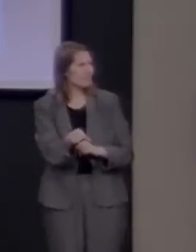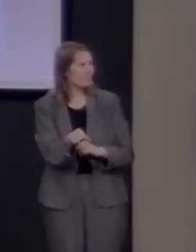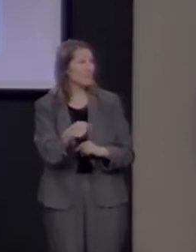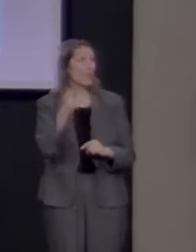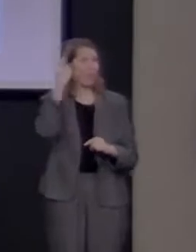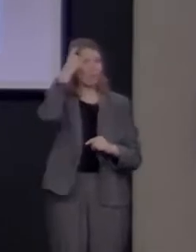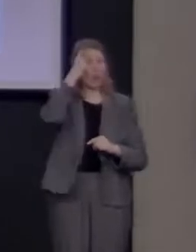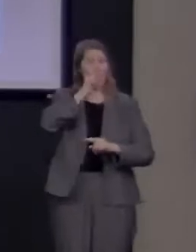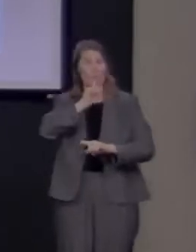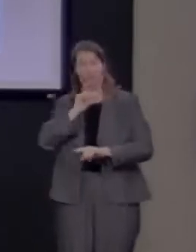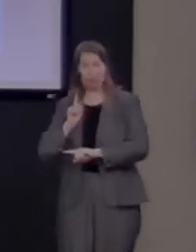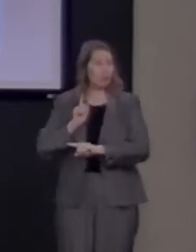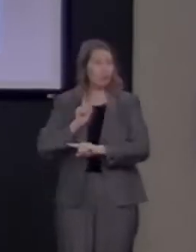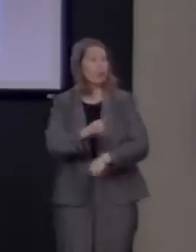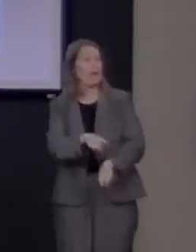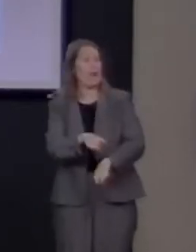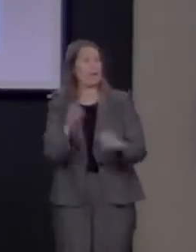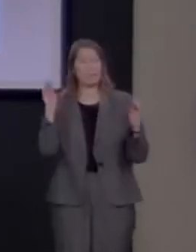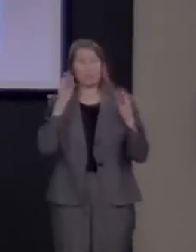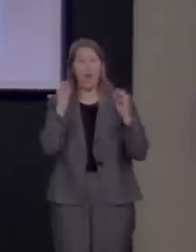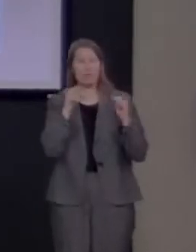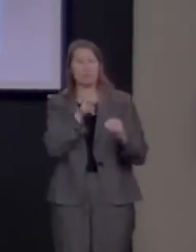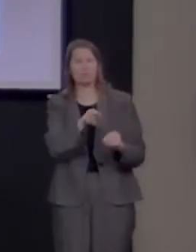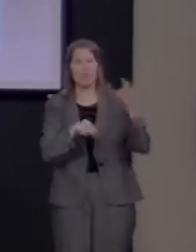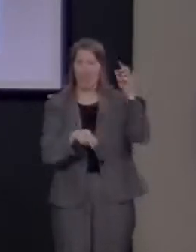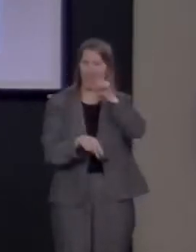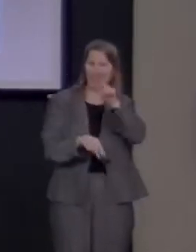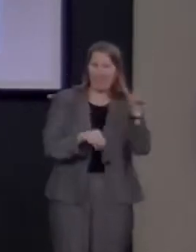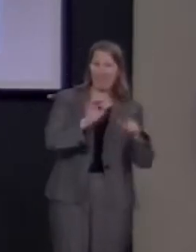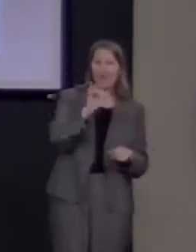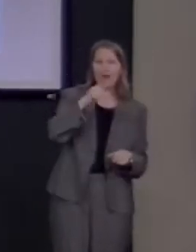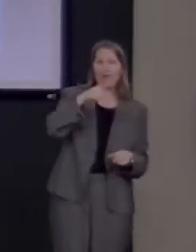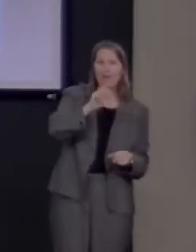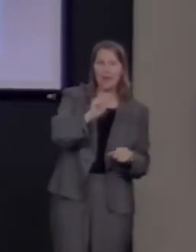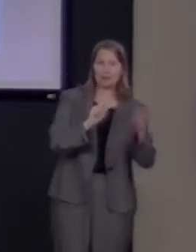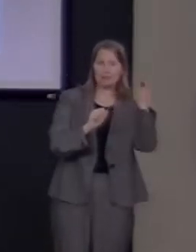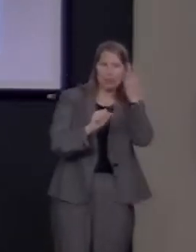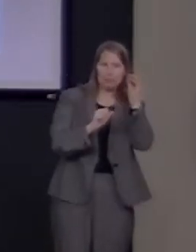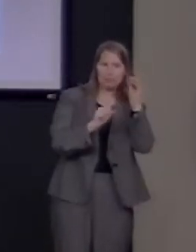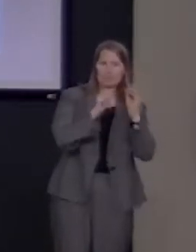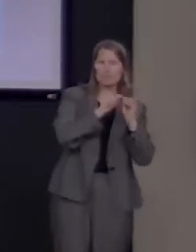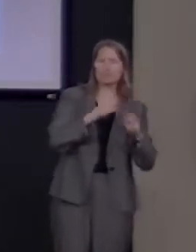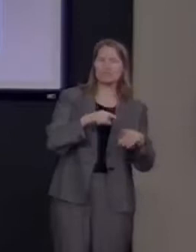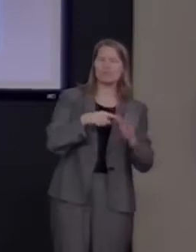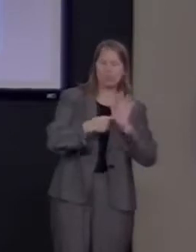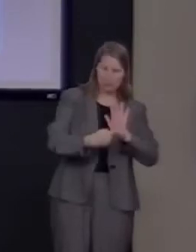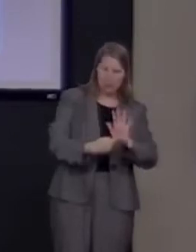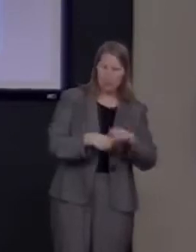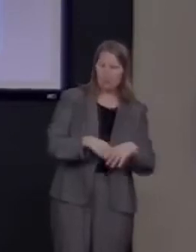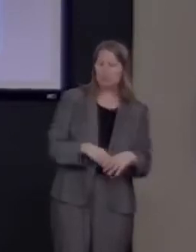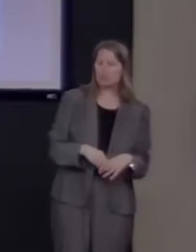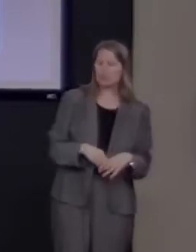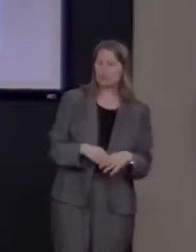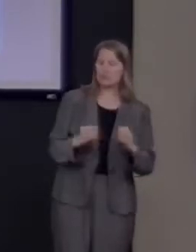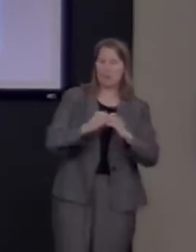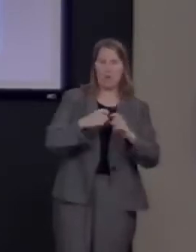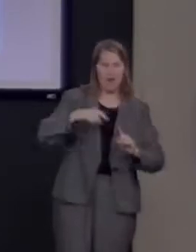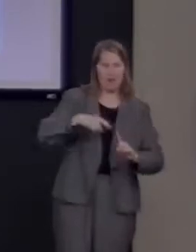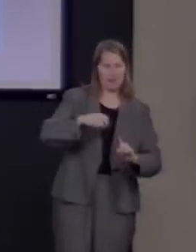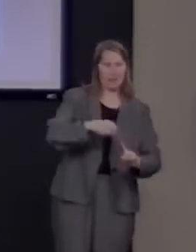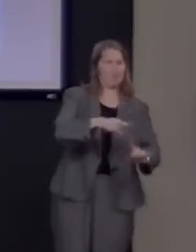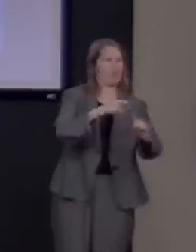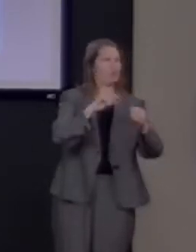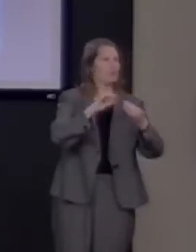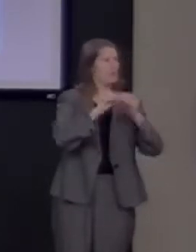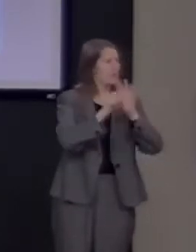region responded to symbolic number, the brain region that we know is important for number symbol processing, that increases in its activation to number